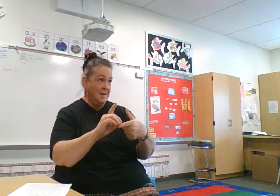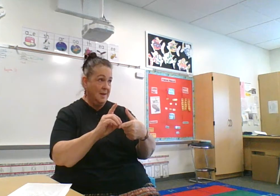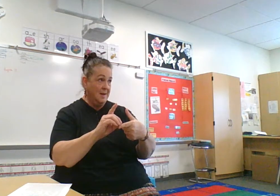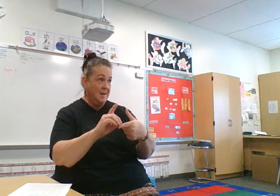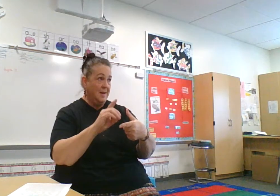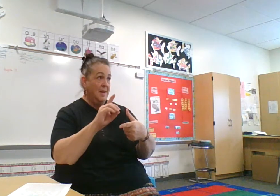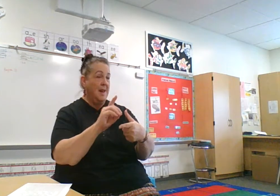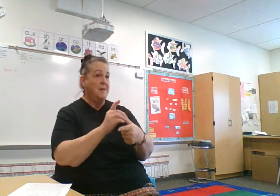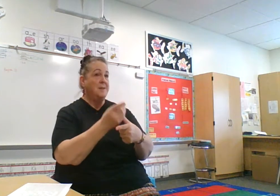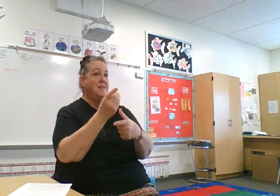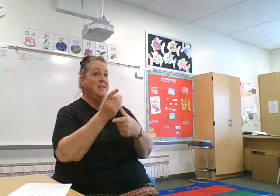And